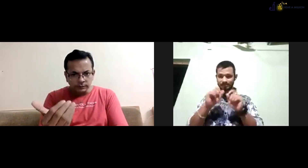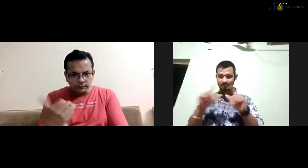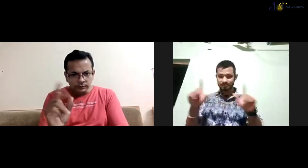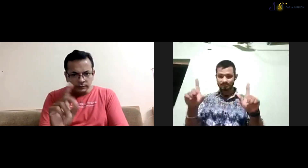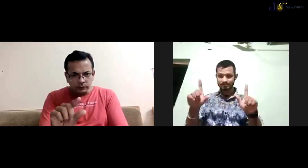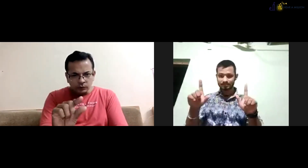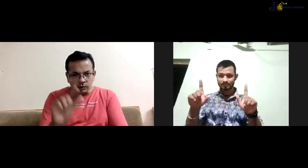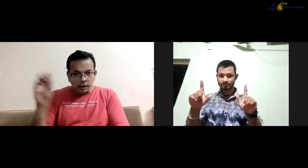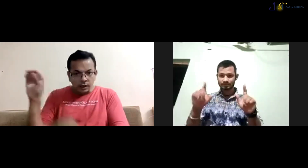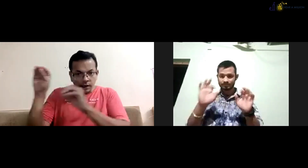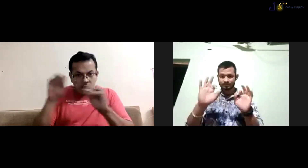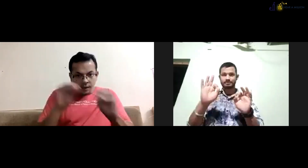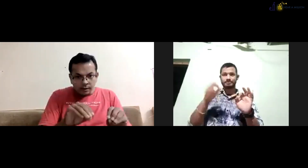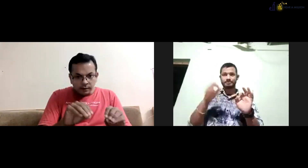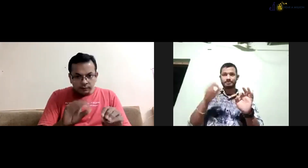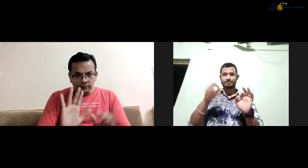Can you see me clearly now?